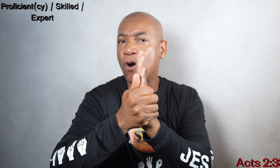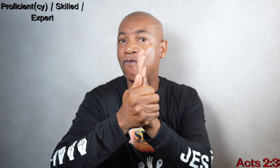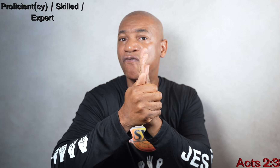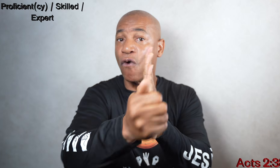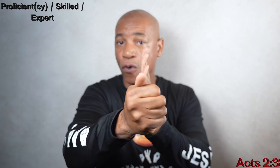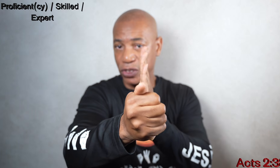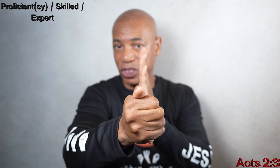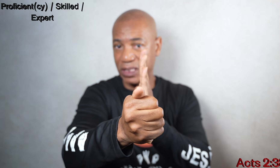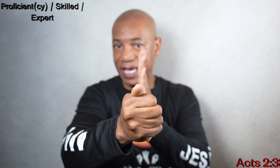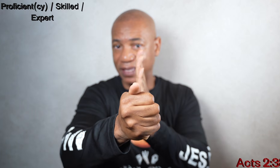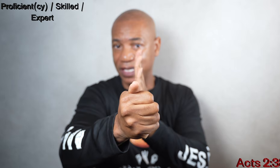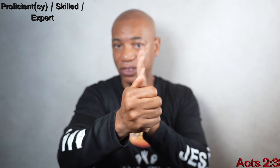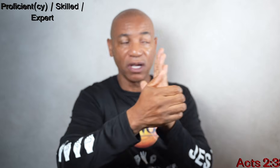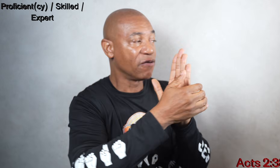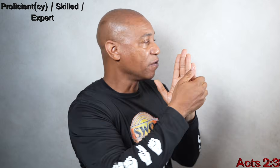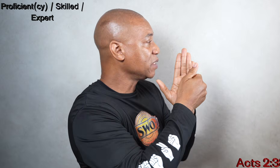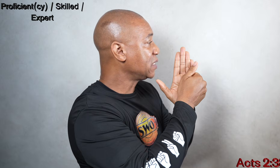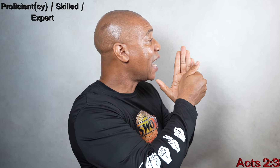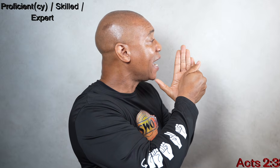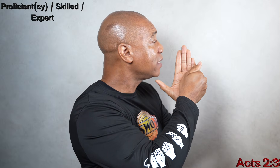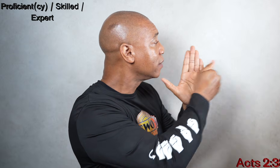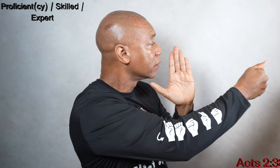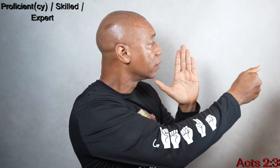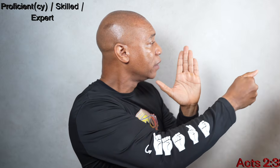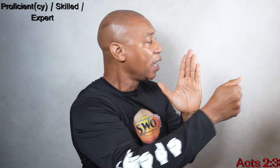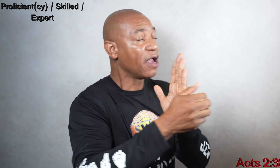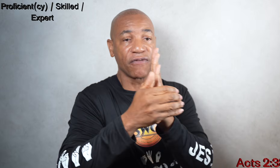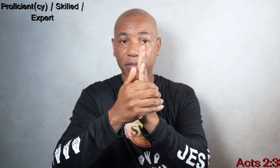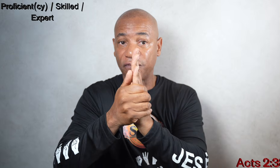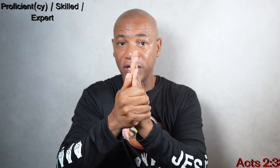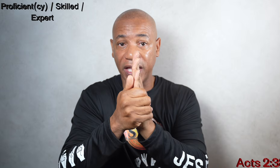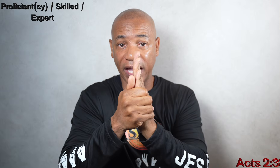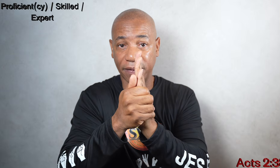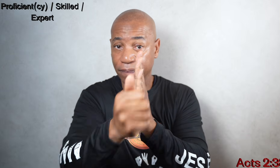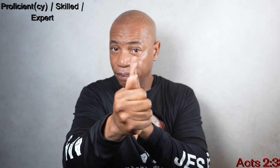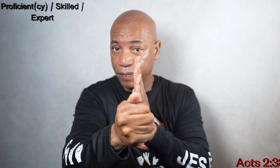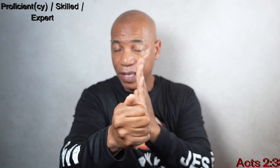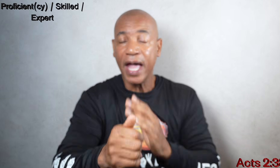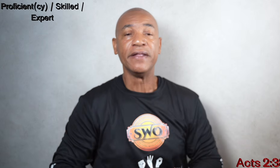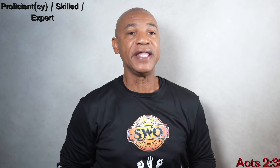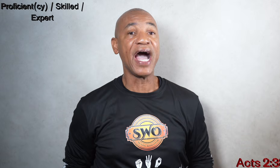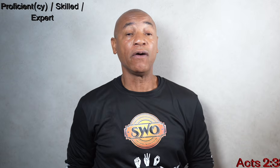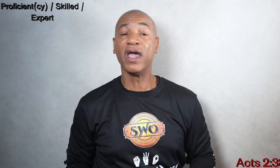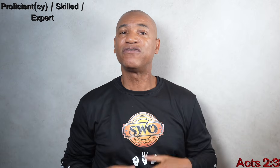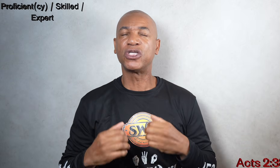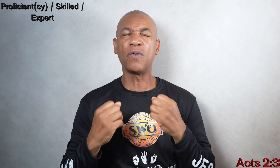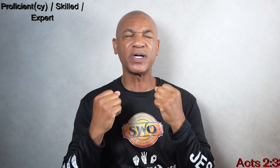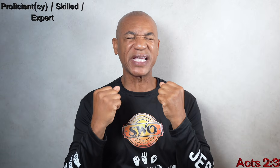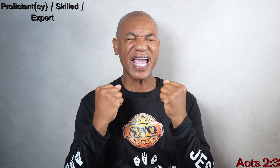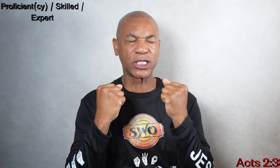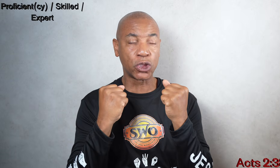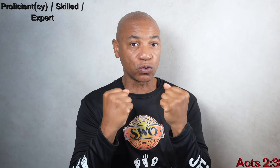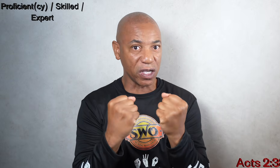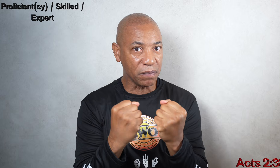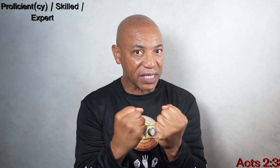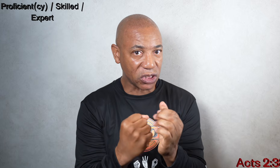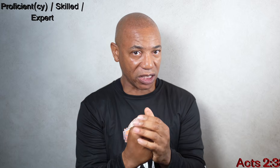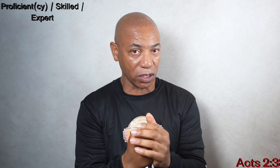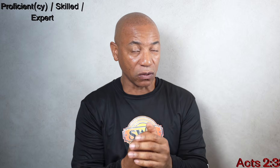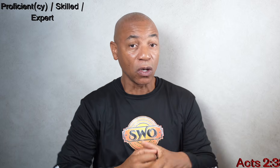go forward, just like this, from the side and from the front again. Now, if someone's extremely skilled